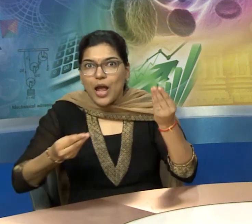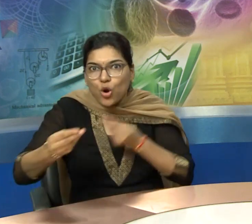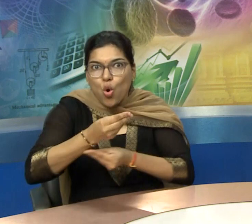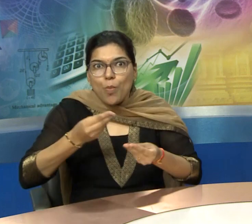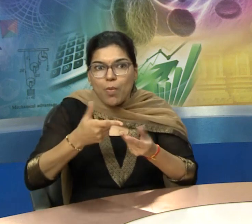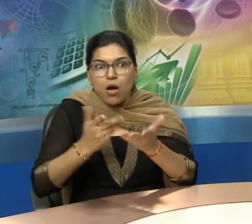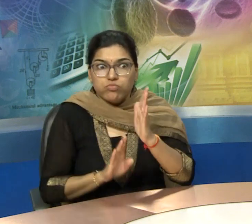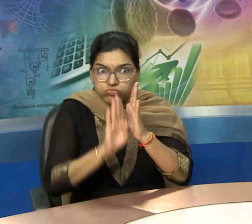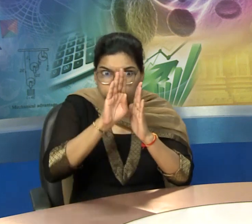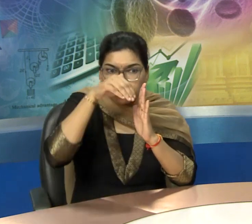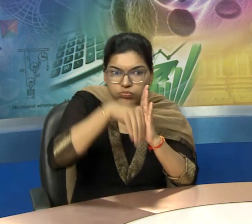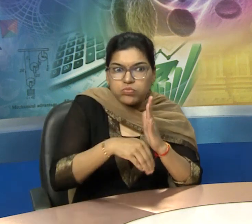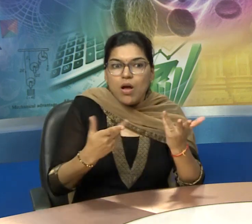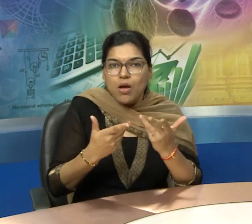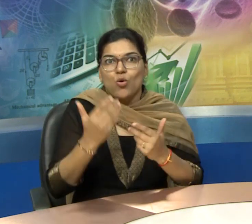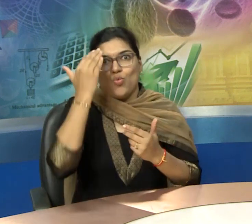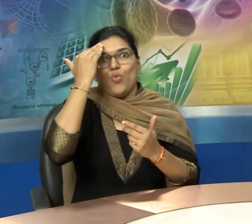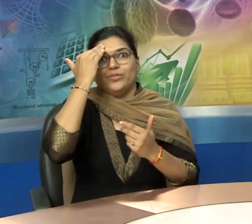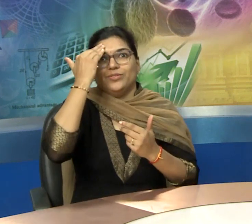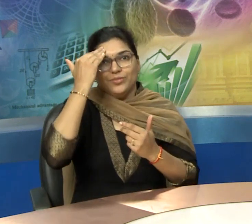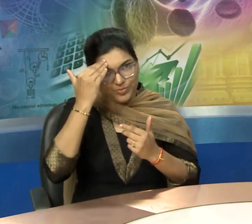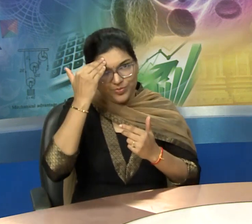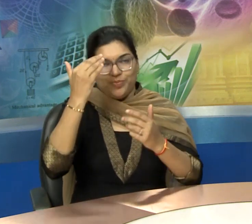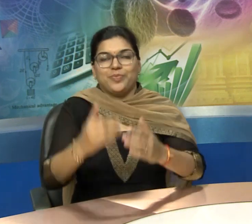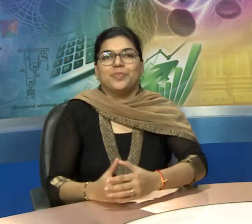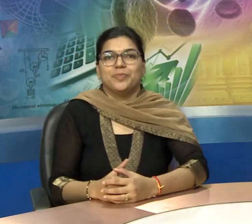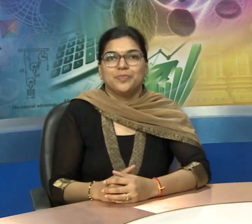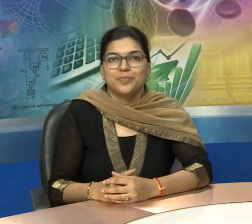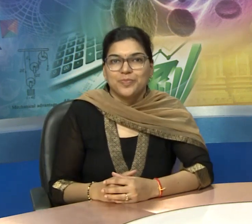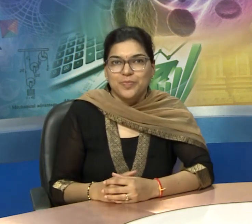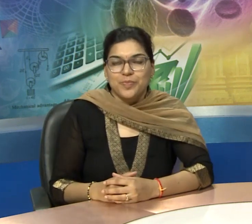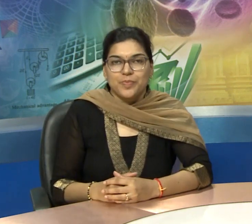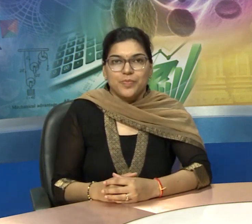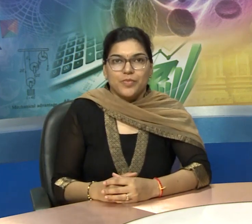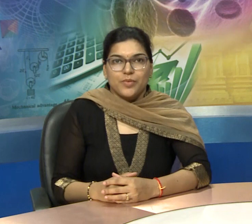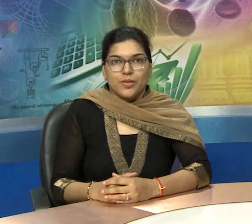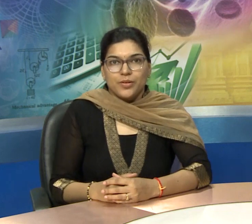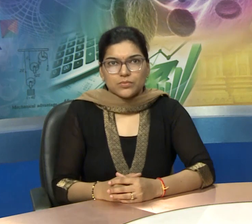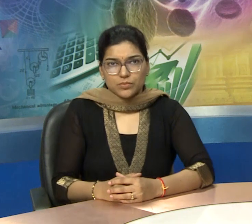the community. So that information must be passed to them.